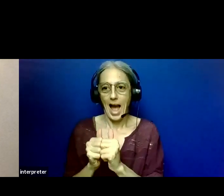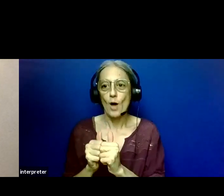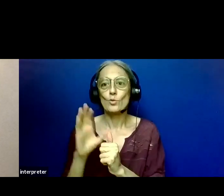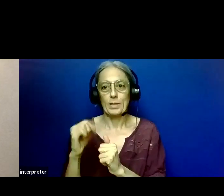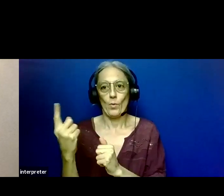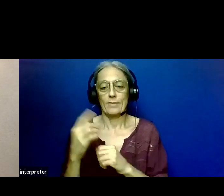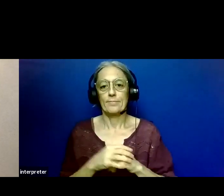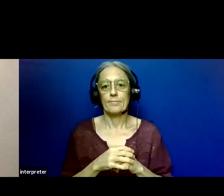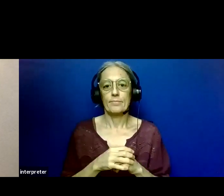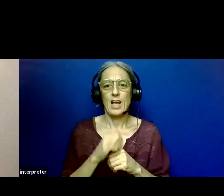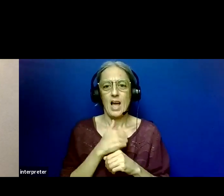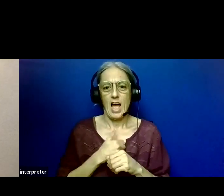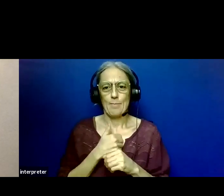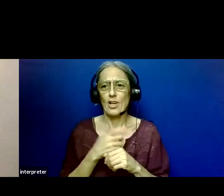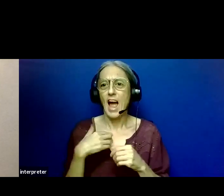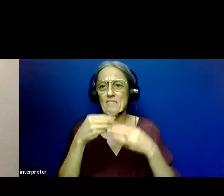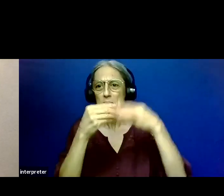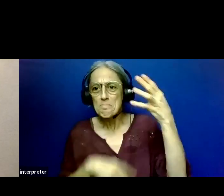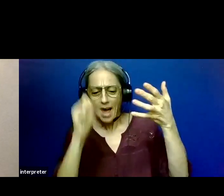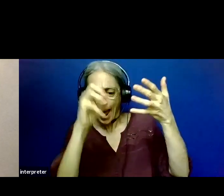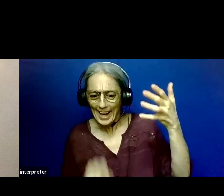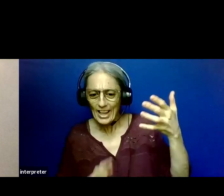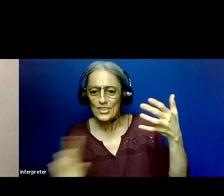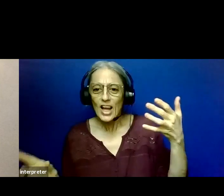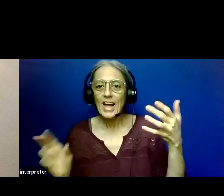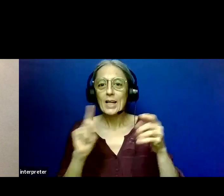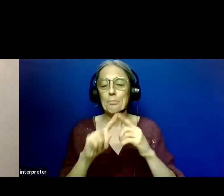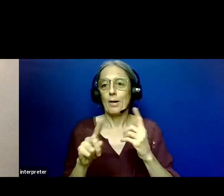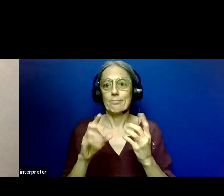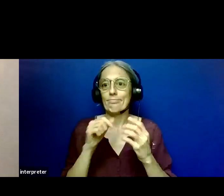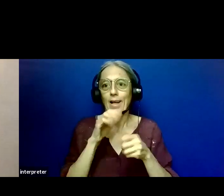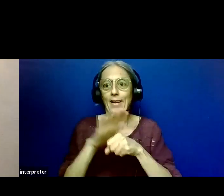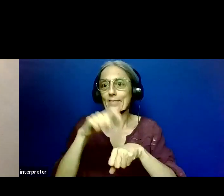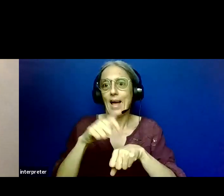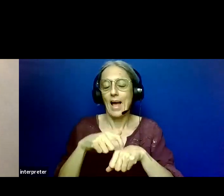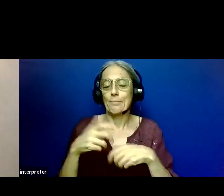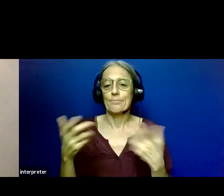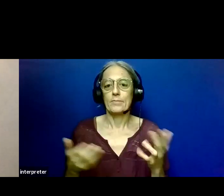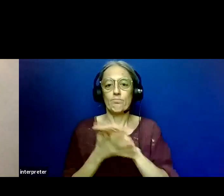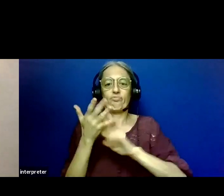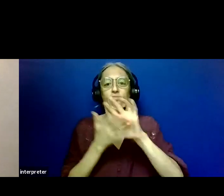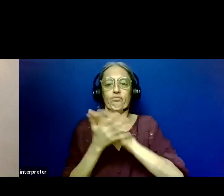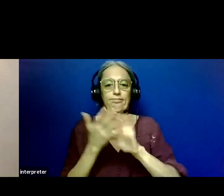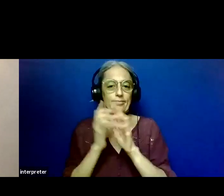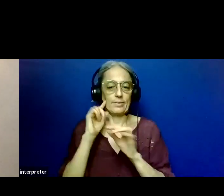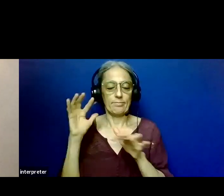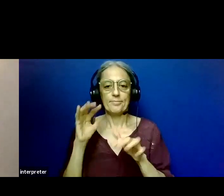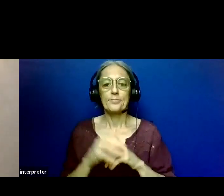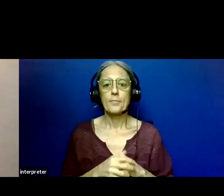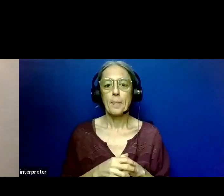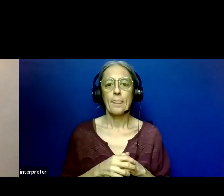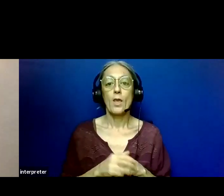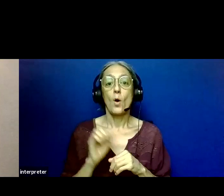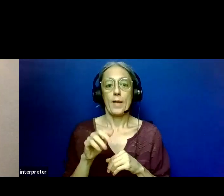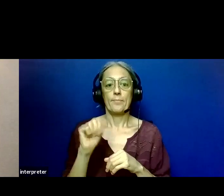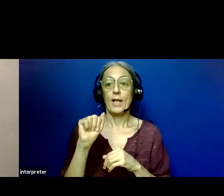And I'm so sorry, there's so much I wanted to go over and I just haven't had the chance. But an